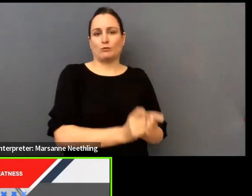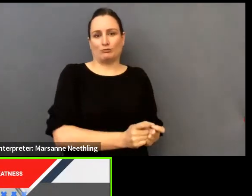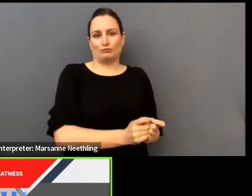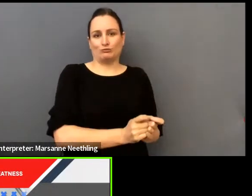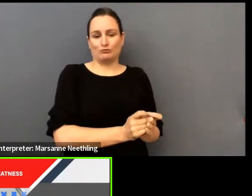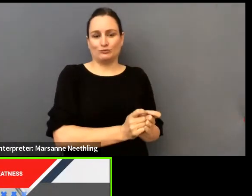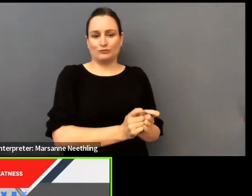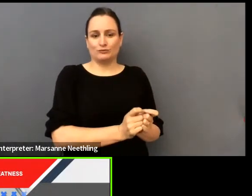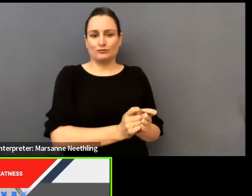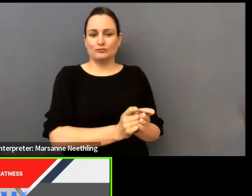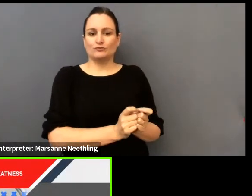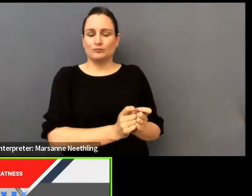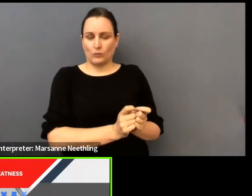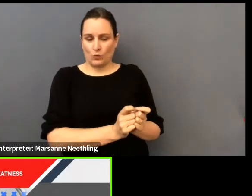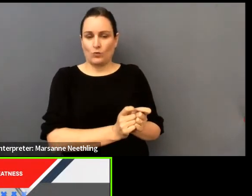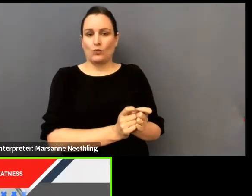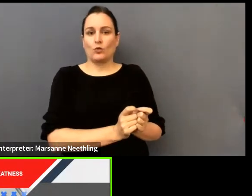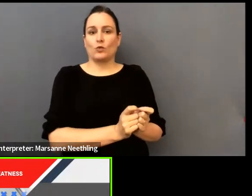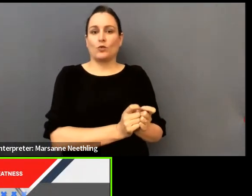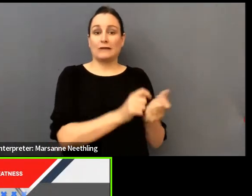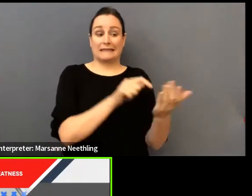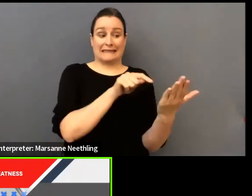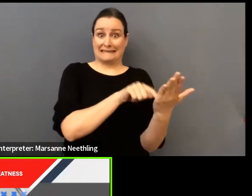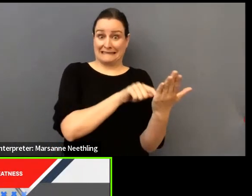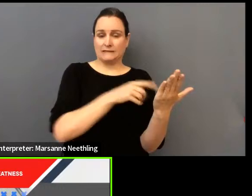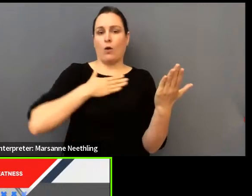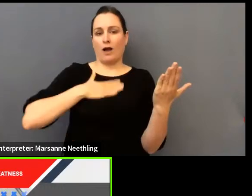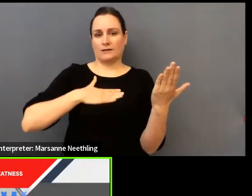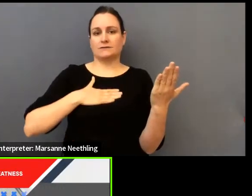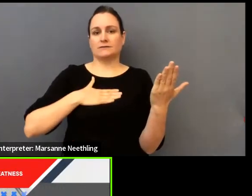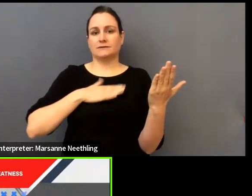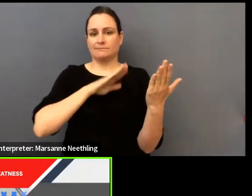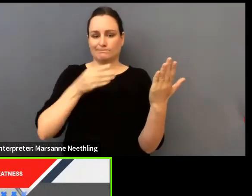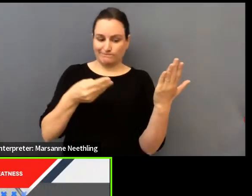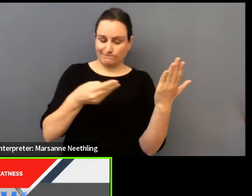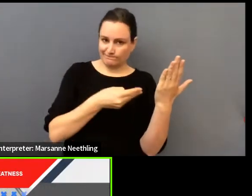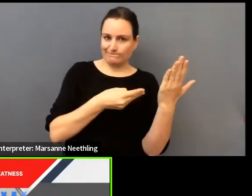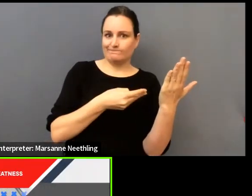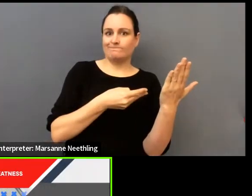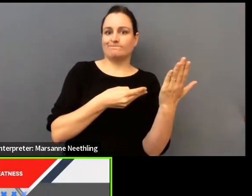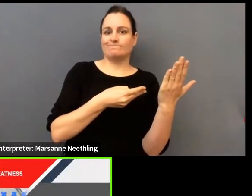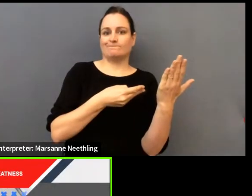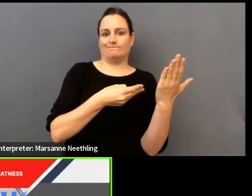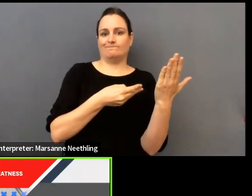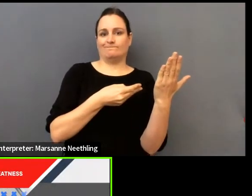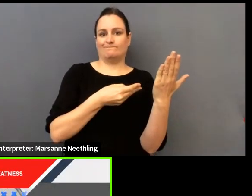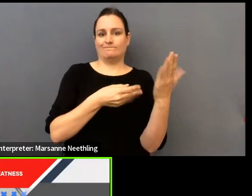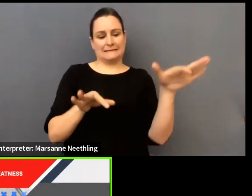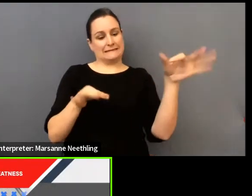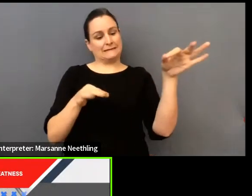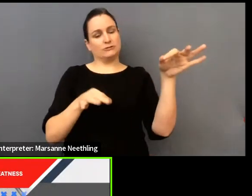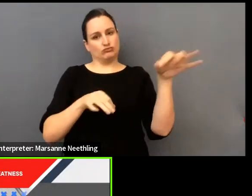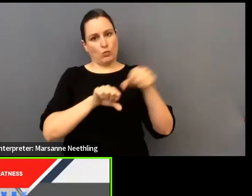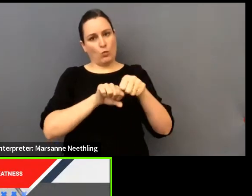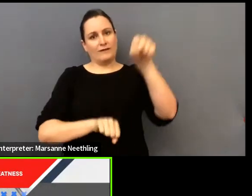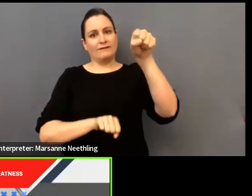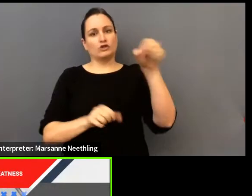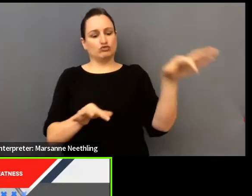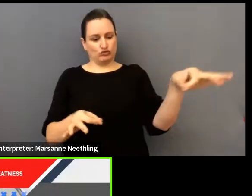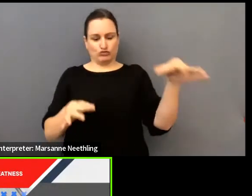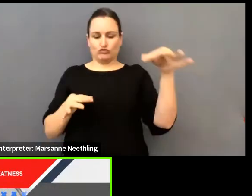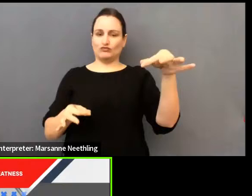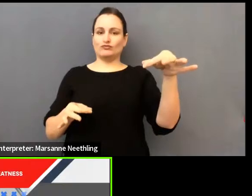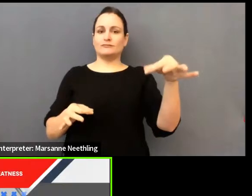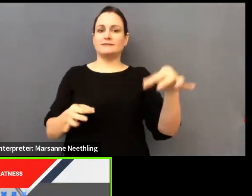if I'm not mistaken, creating a particular qualification for early childhood development